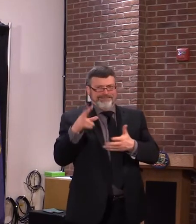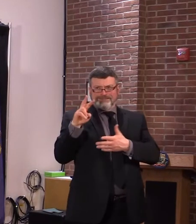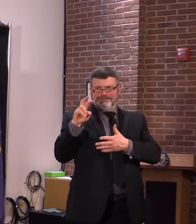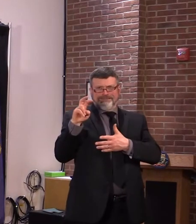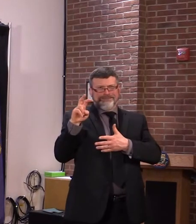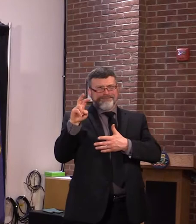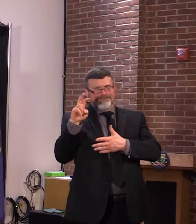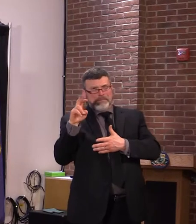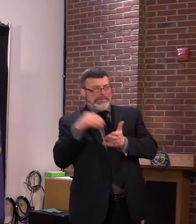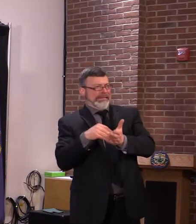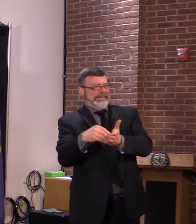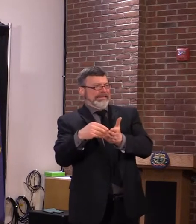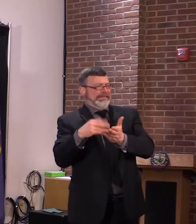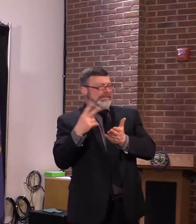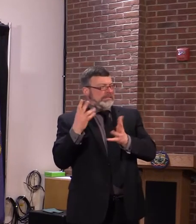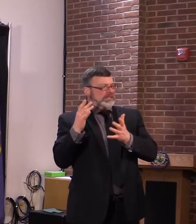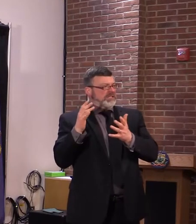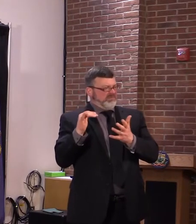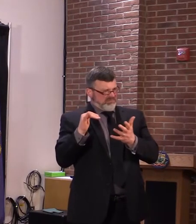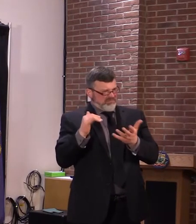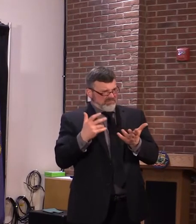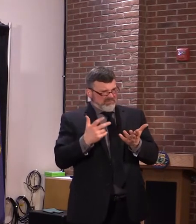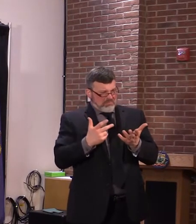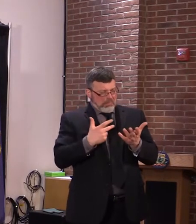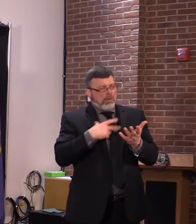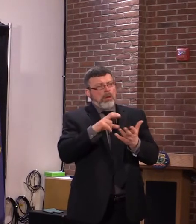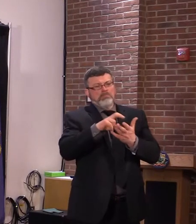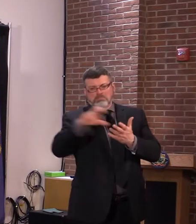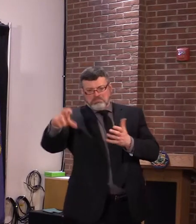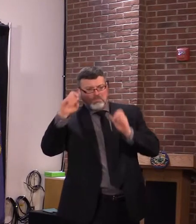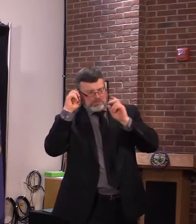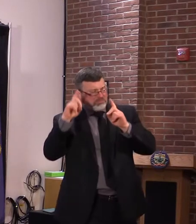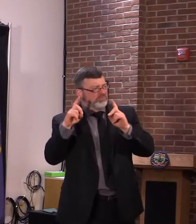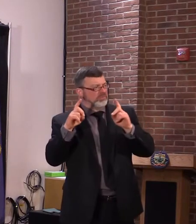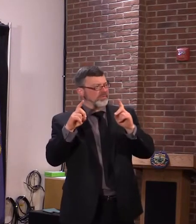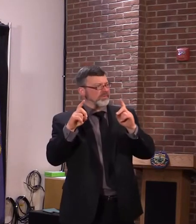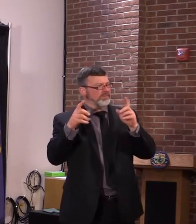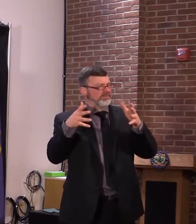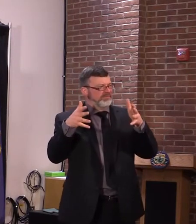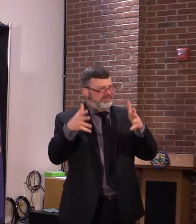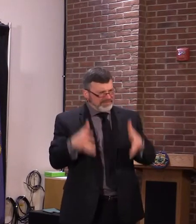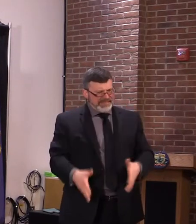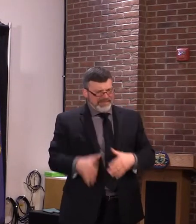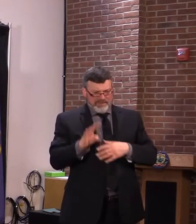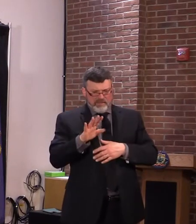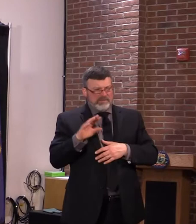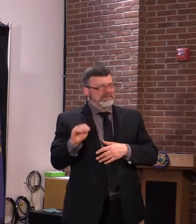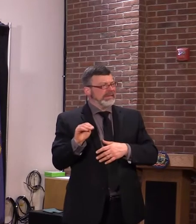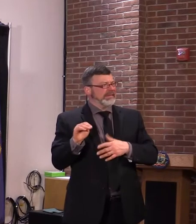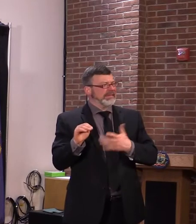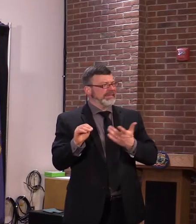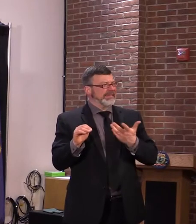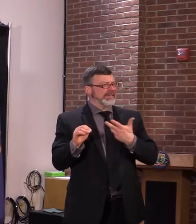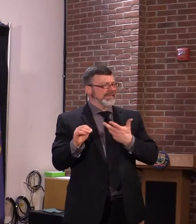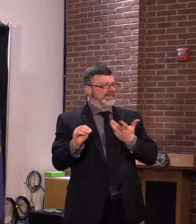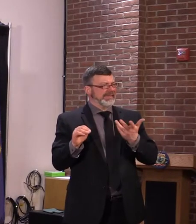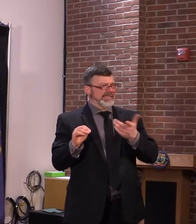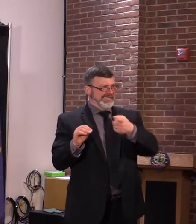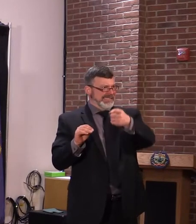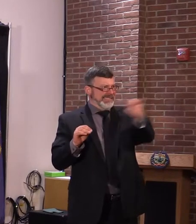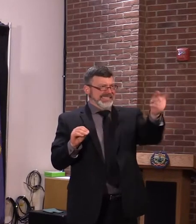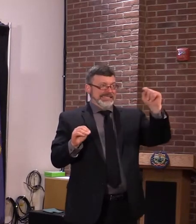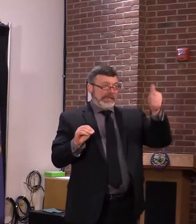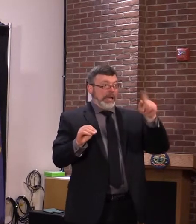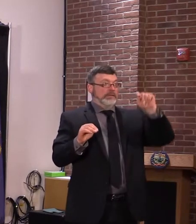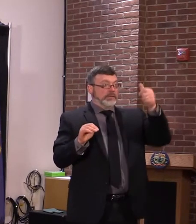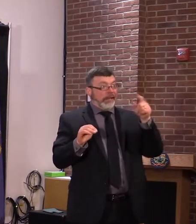of education. This is something, you know, that Vermonters overpaid. They paid too much